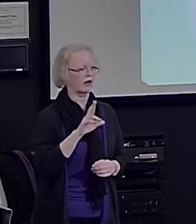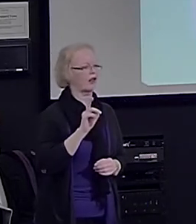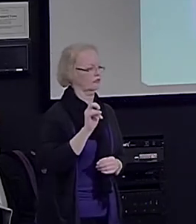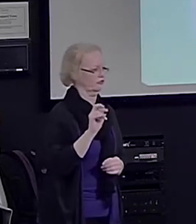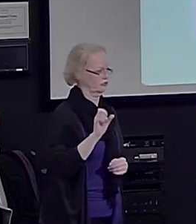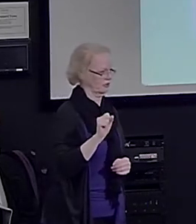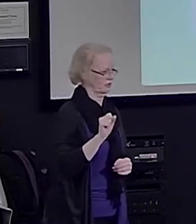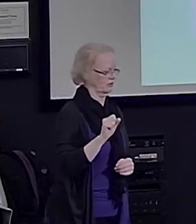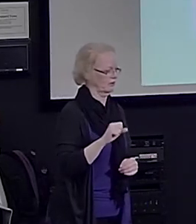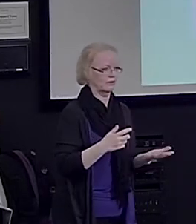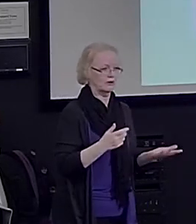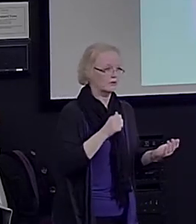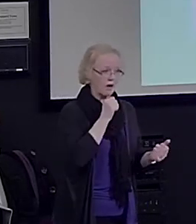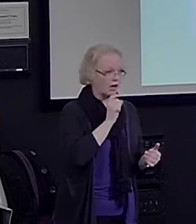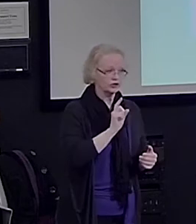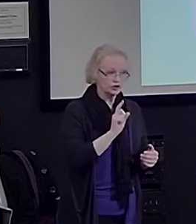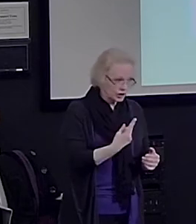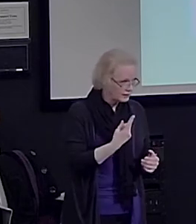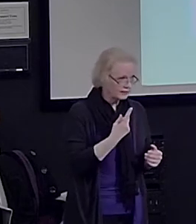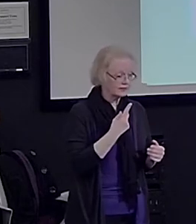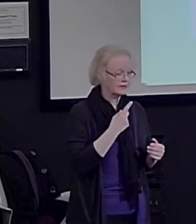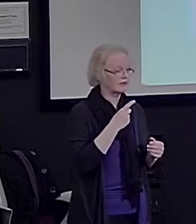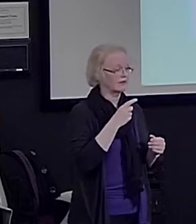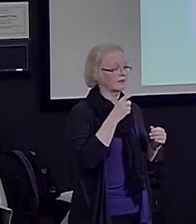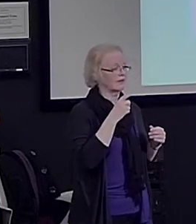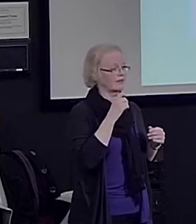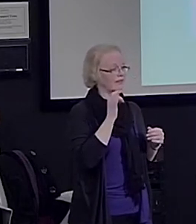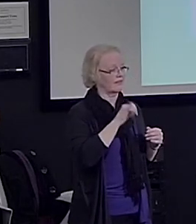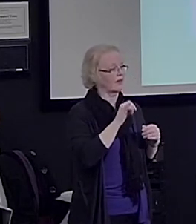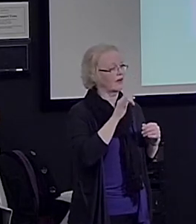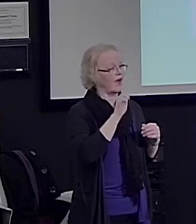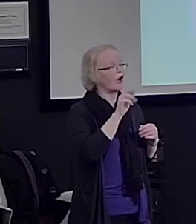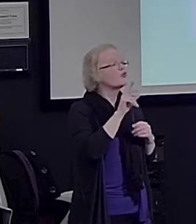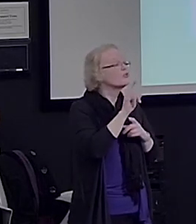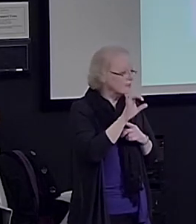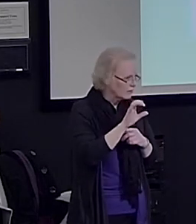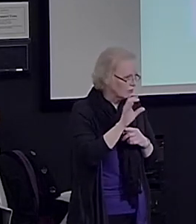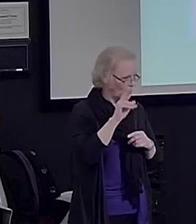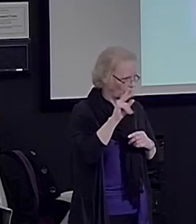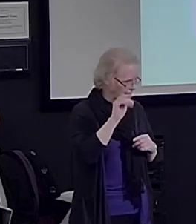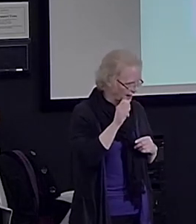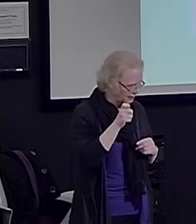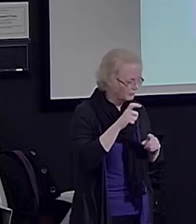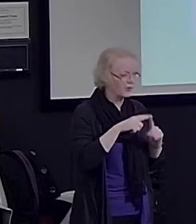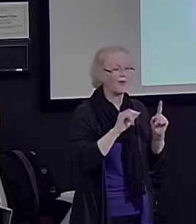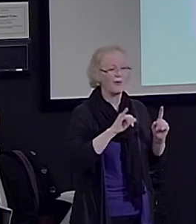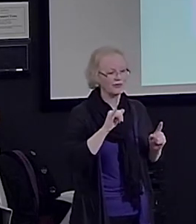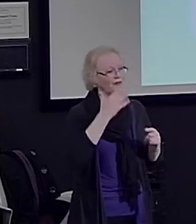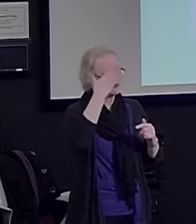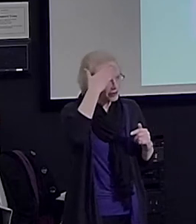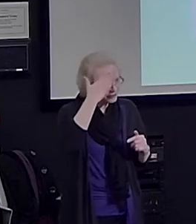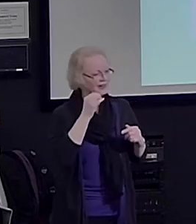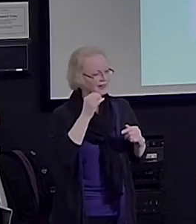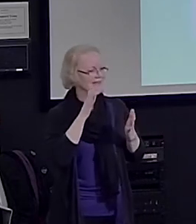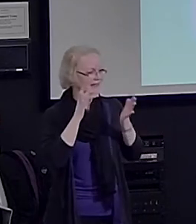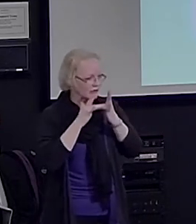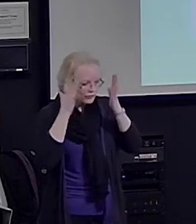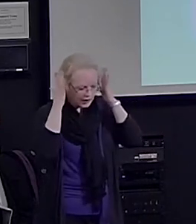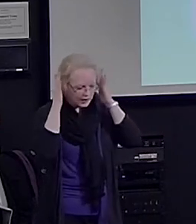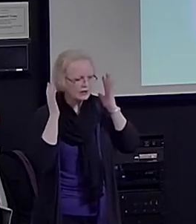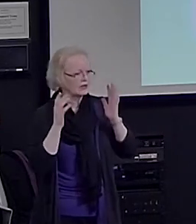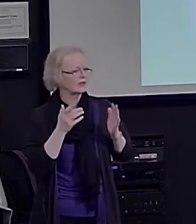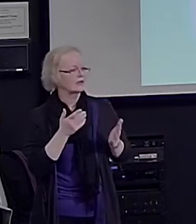acoustic cortex it was showing you these responses centrally frontally and